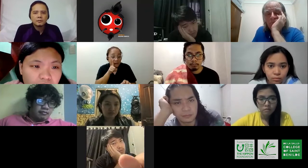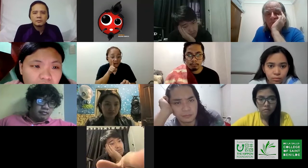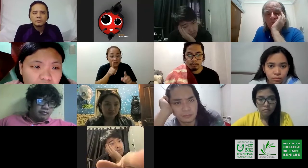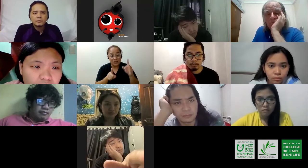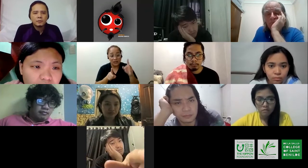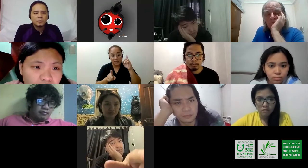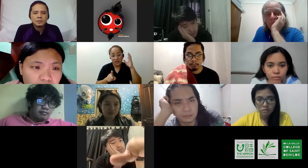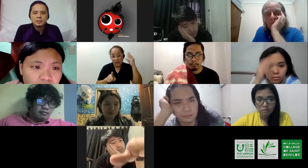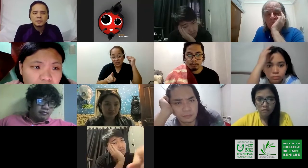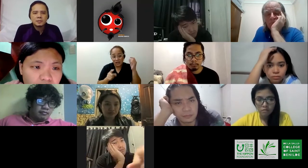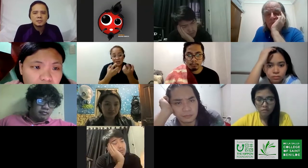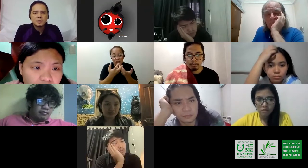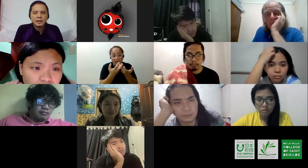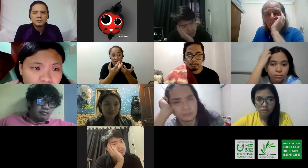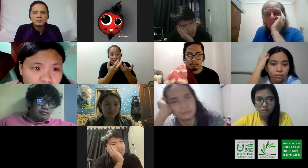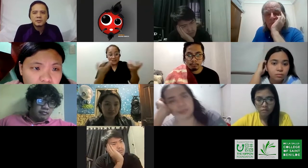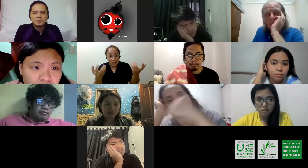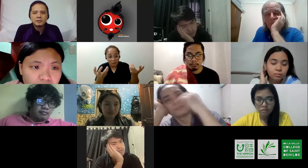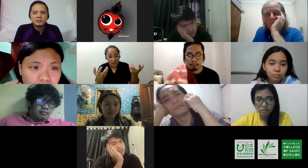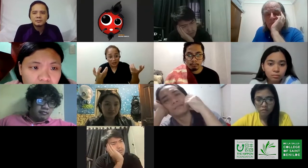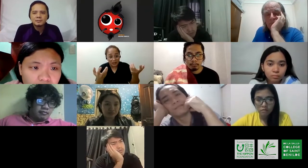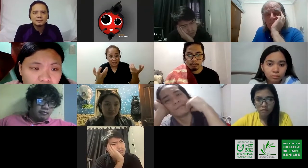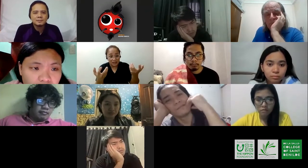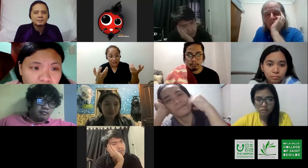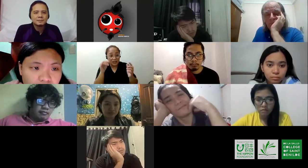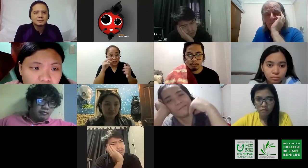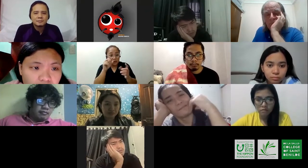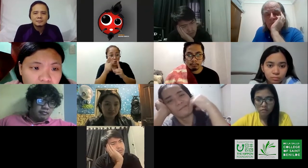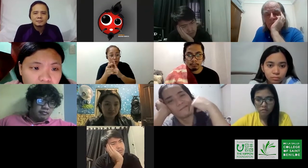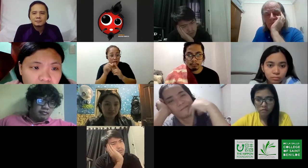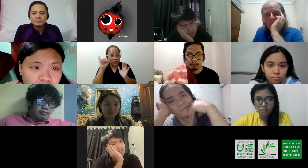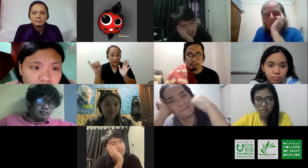No one's answering. Mm-hmm.